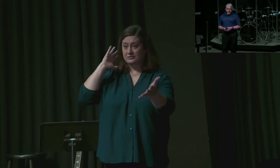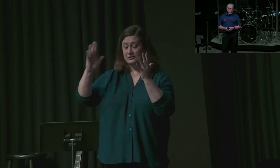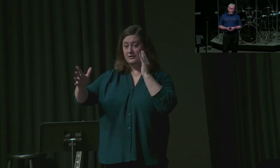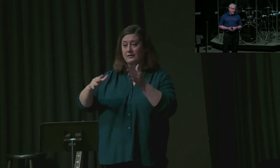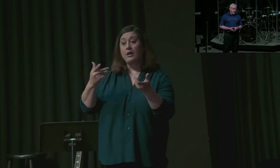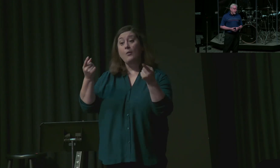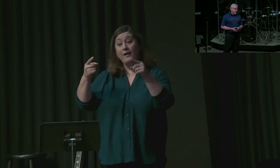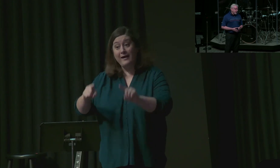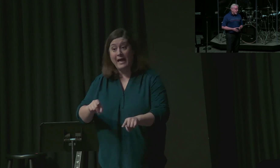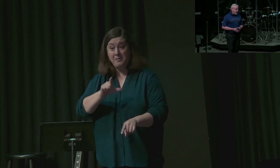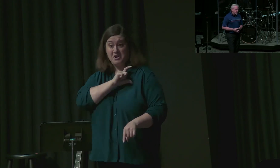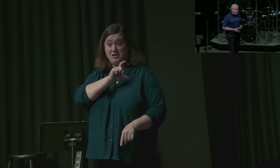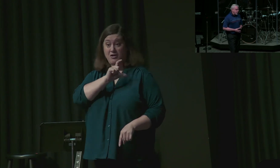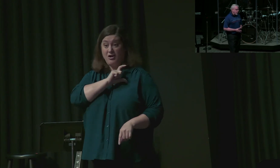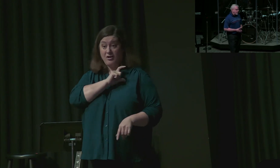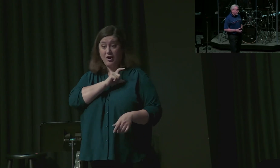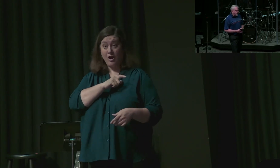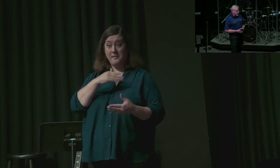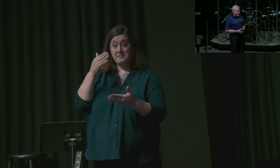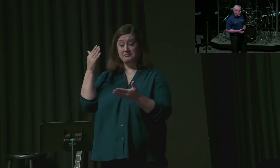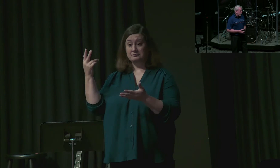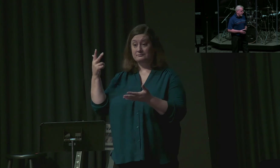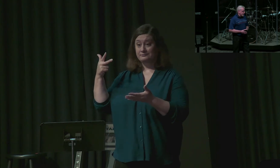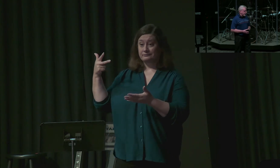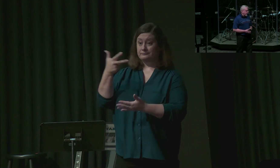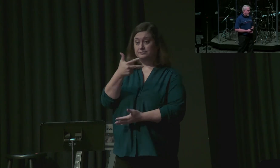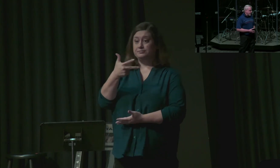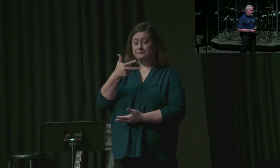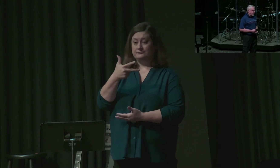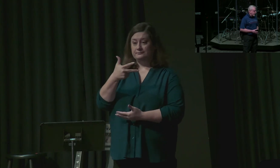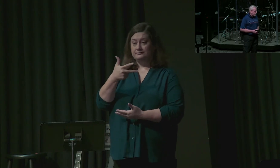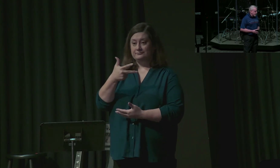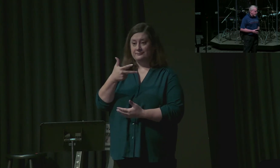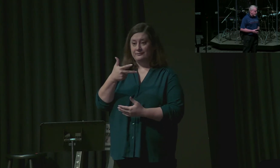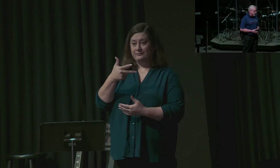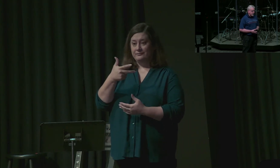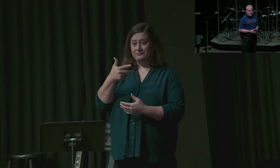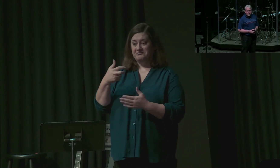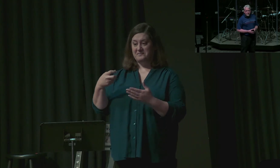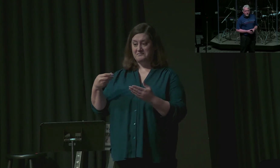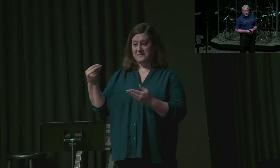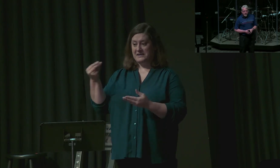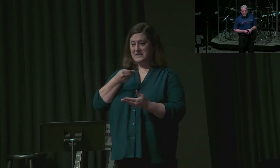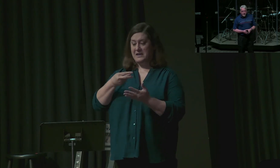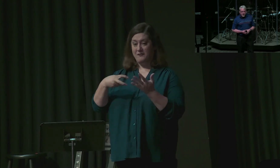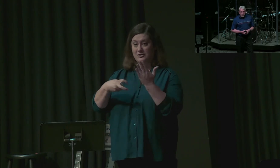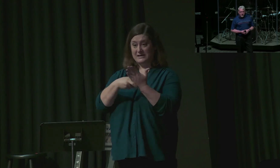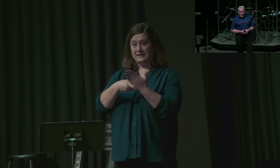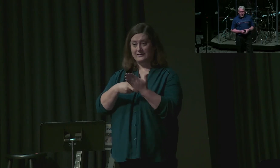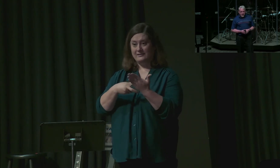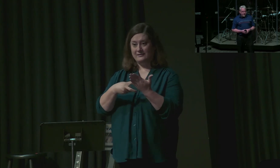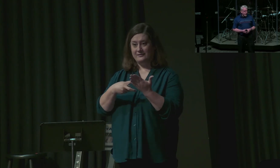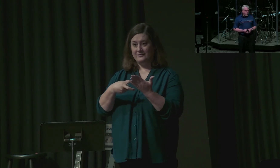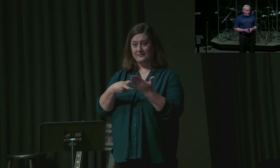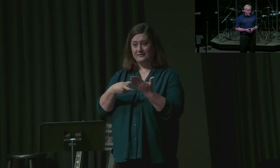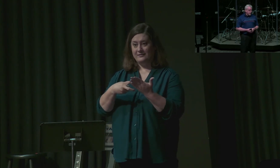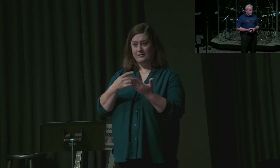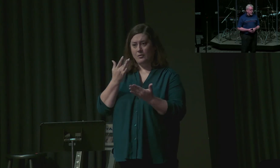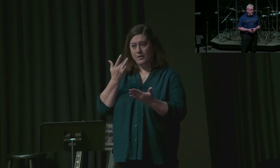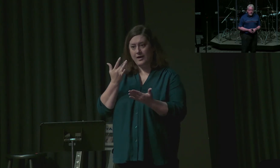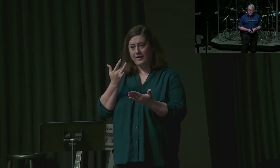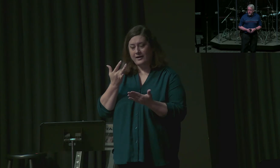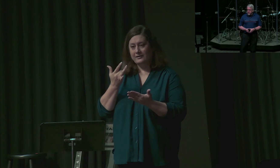And one of the things that the Bible points us toward is that as we grow older and as